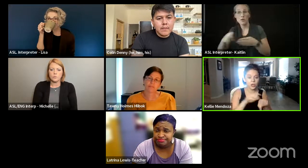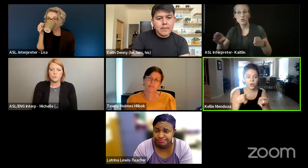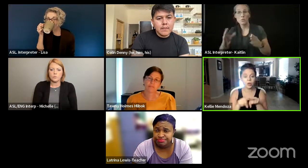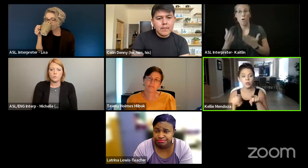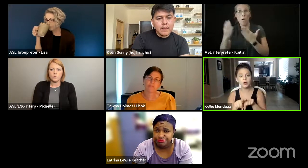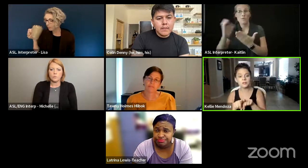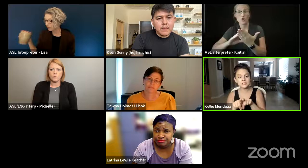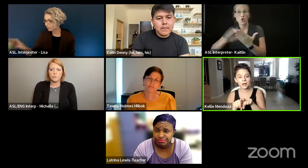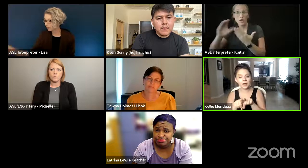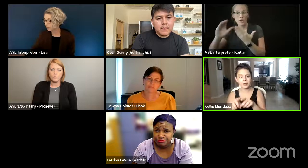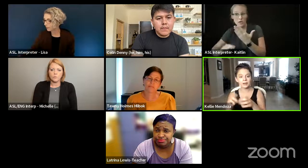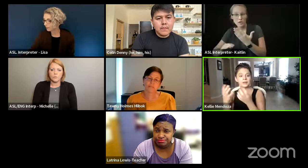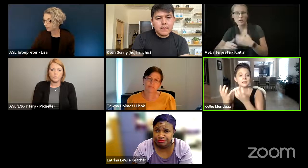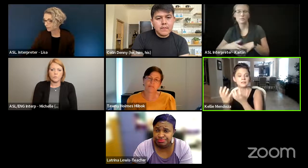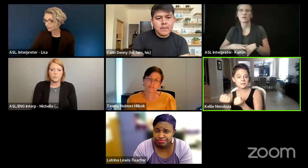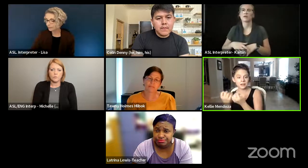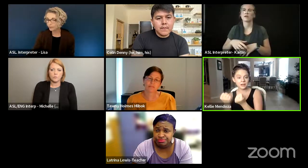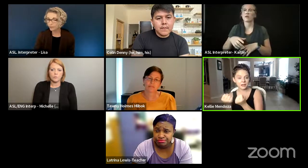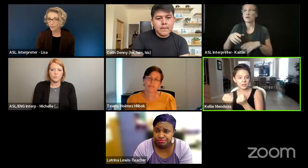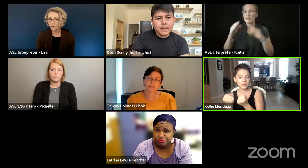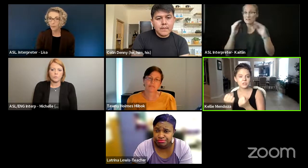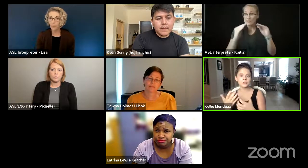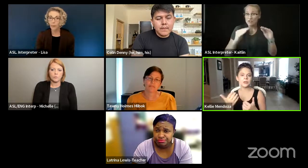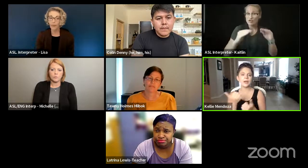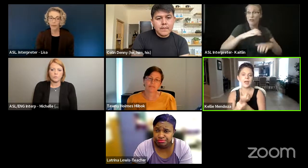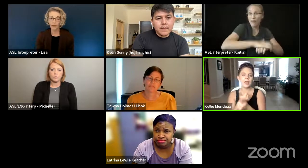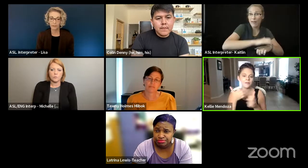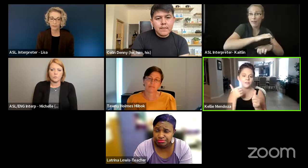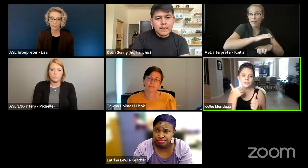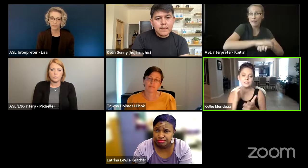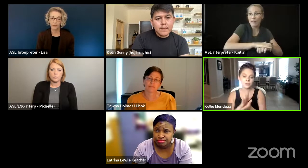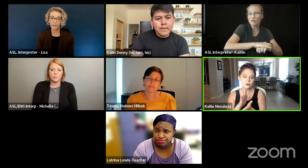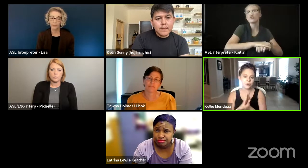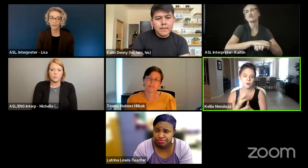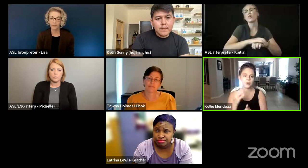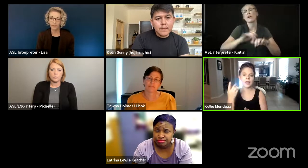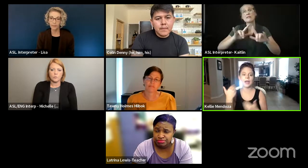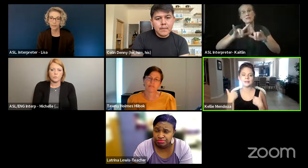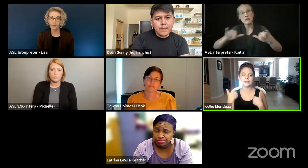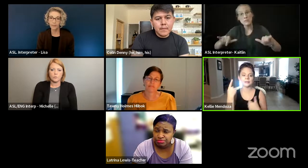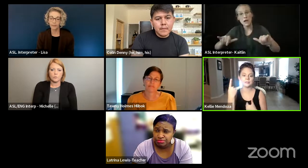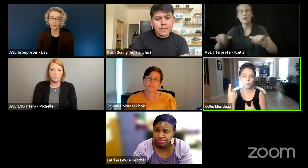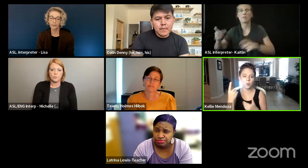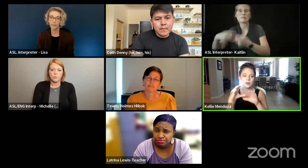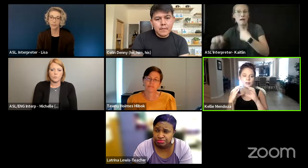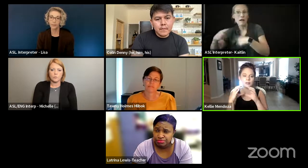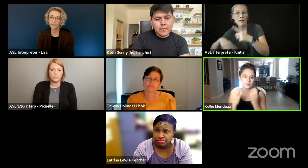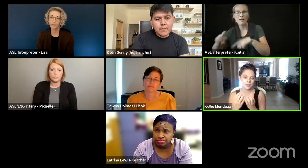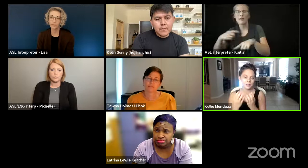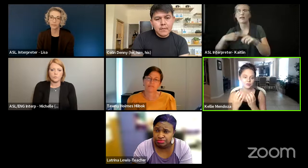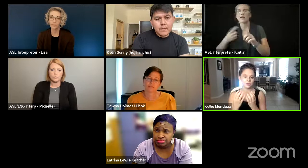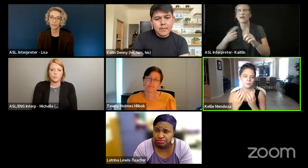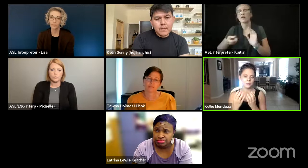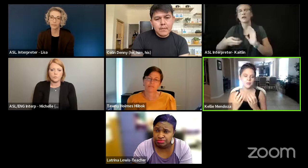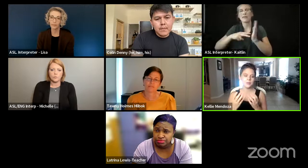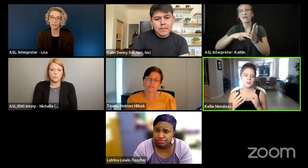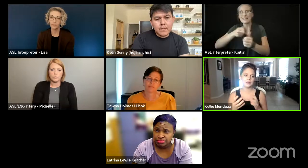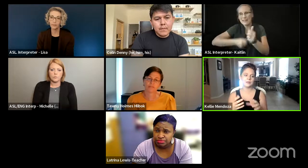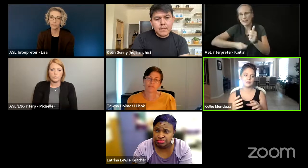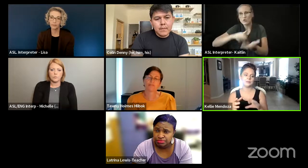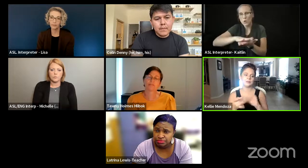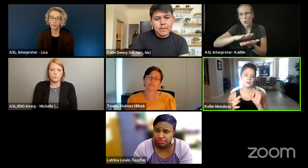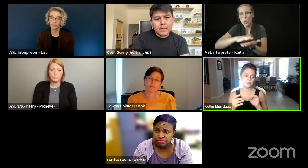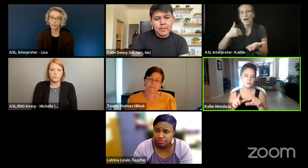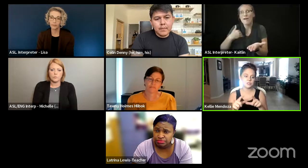English alongside signing, so that every school has at least one classroom